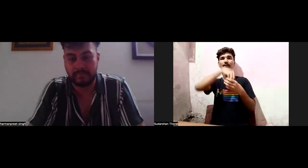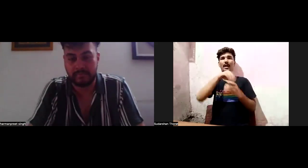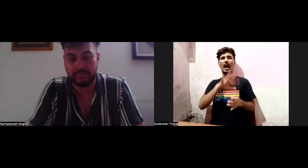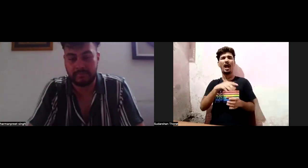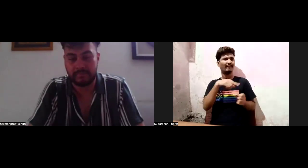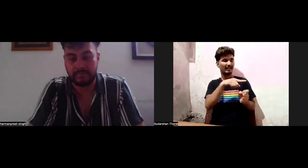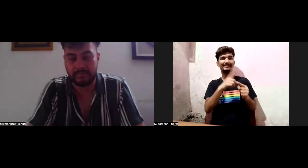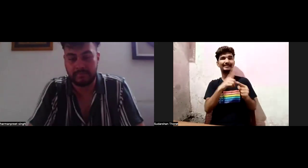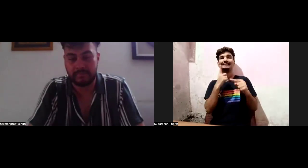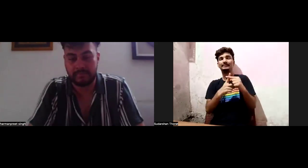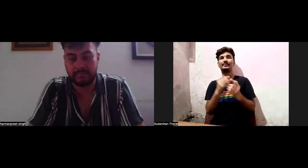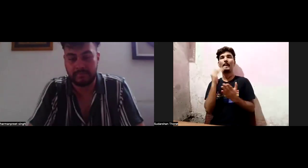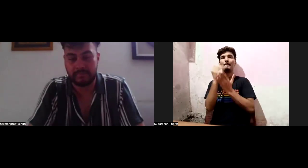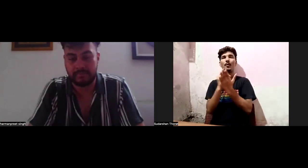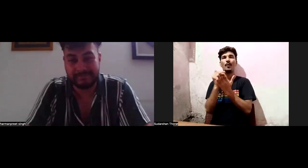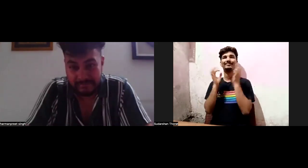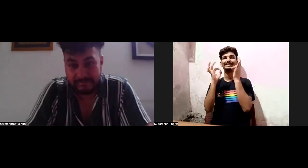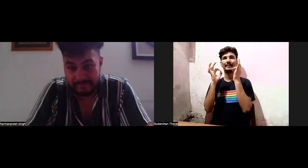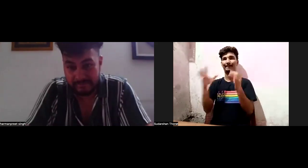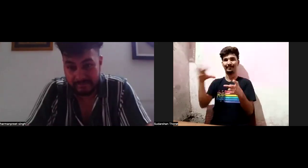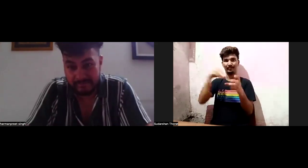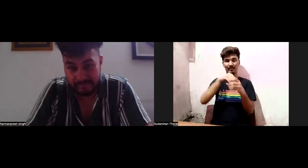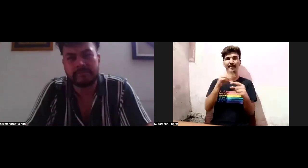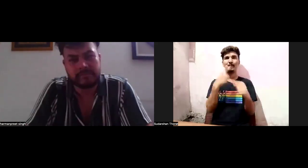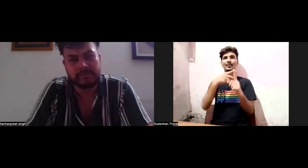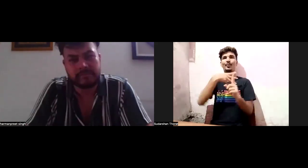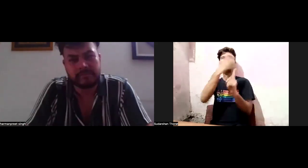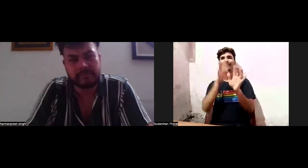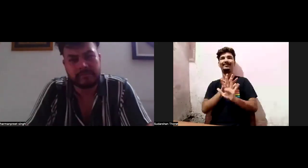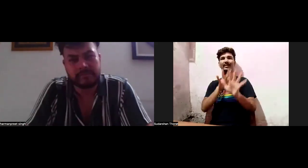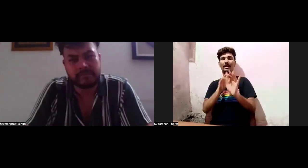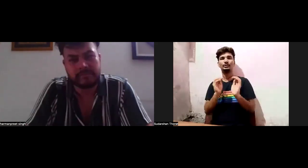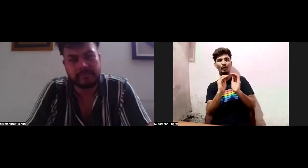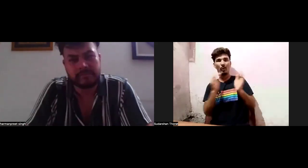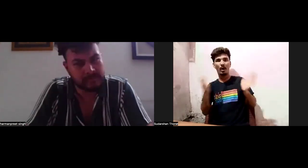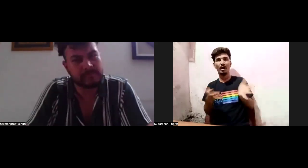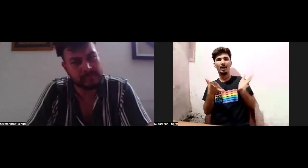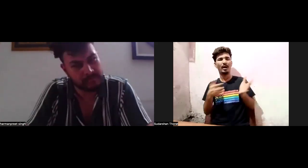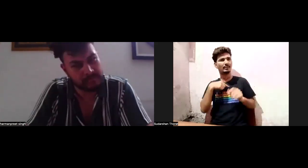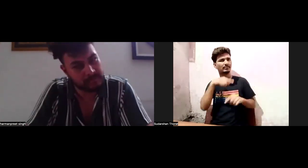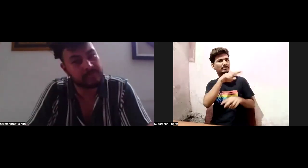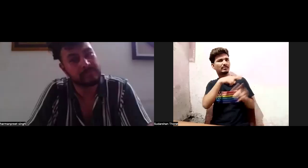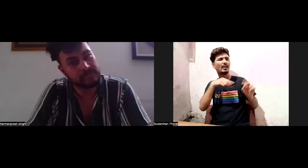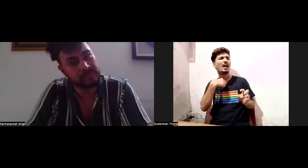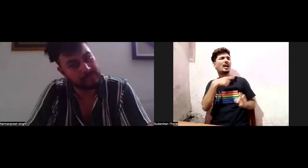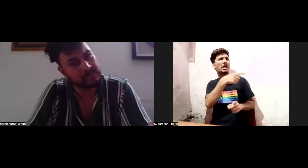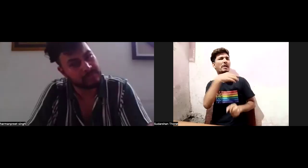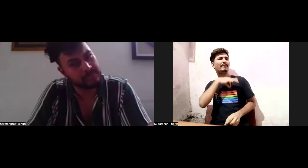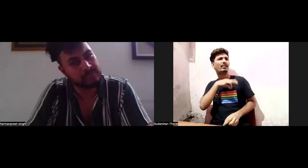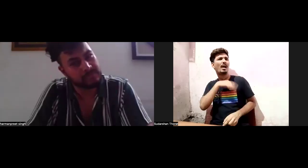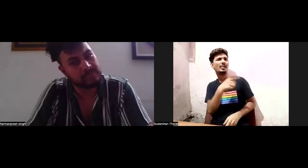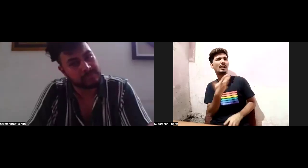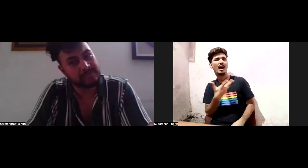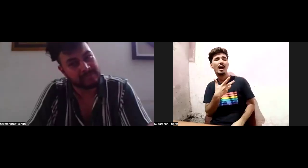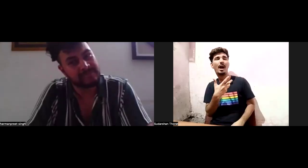collaborating with, they are supporting. So I would call them as allies during the Pride March. They invite a